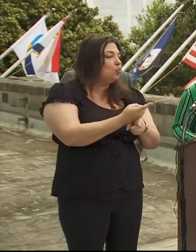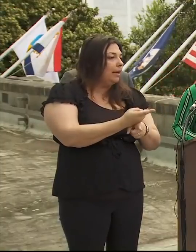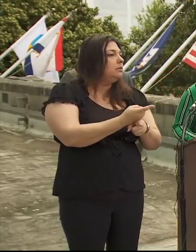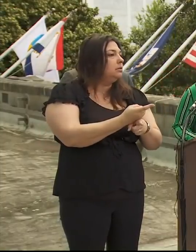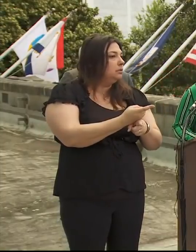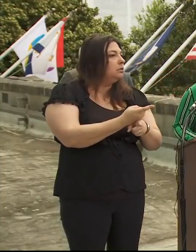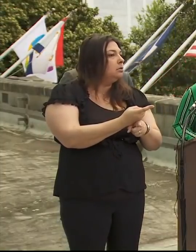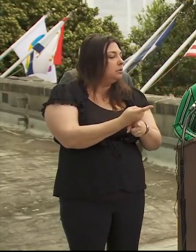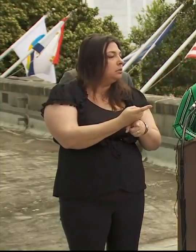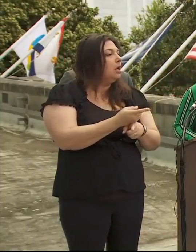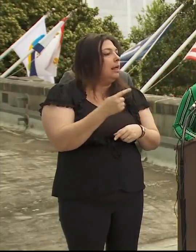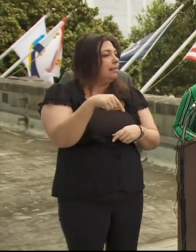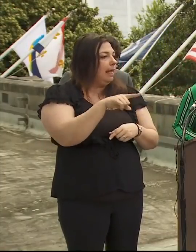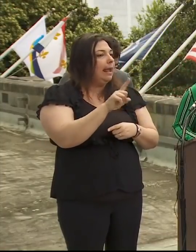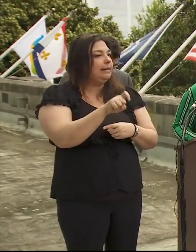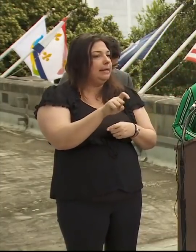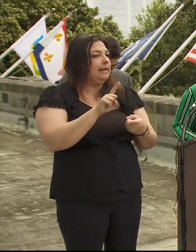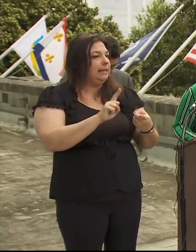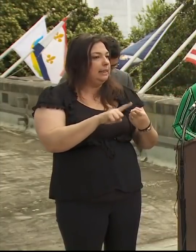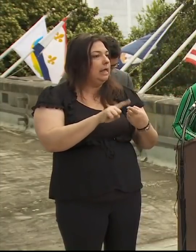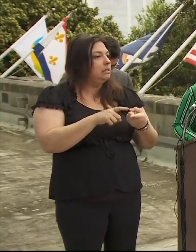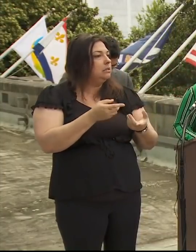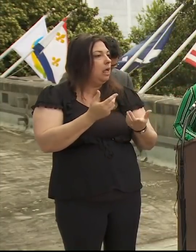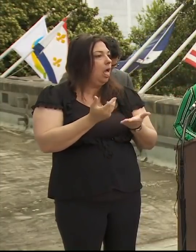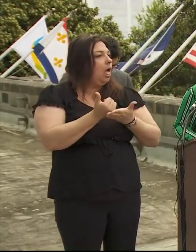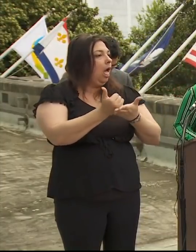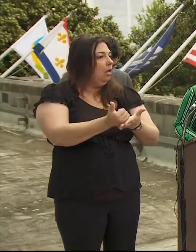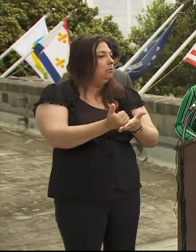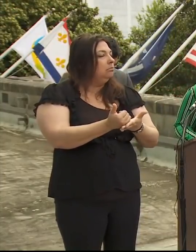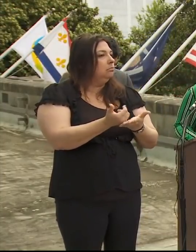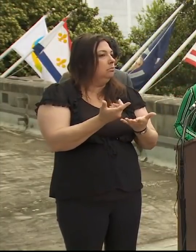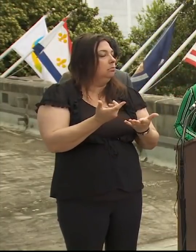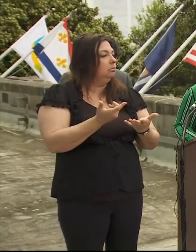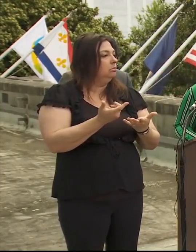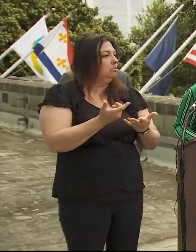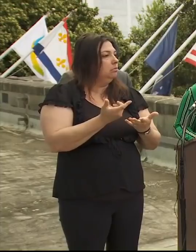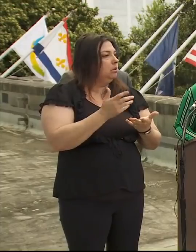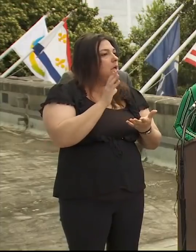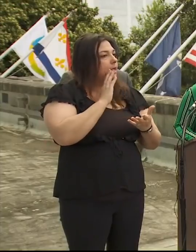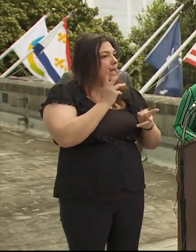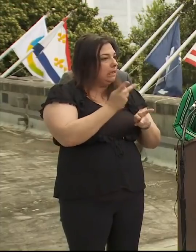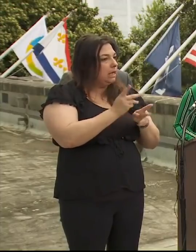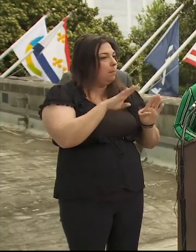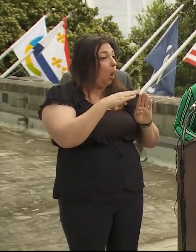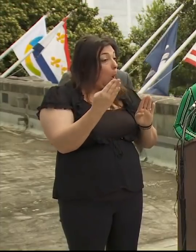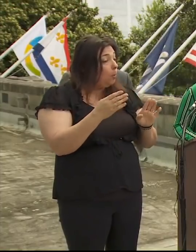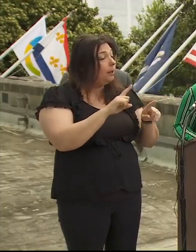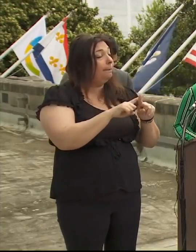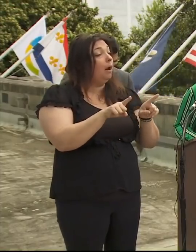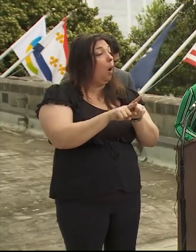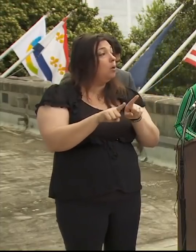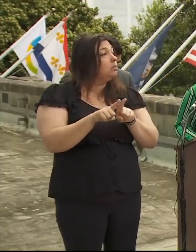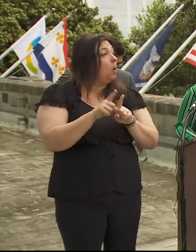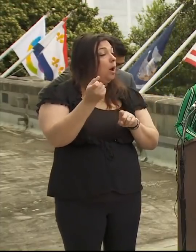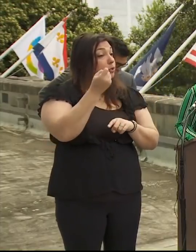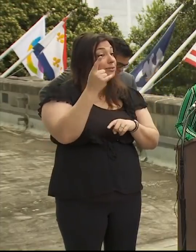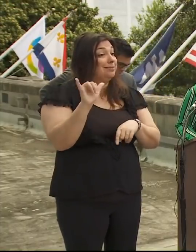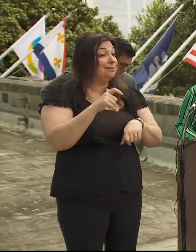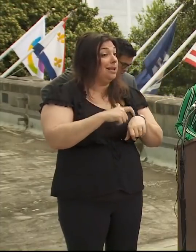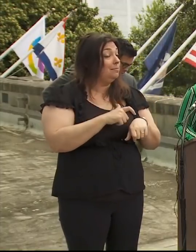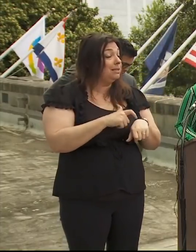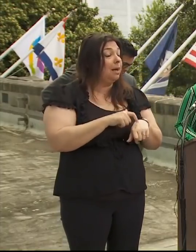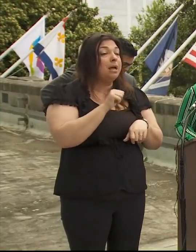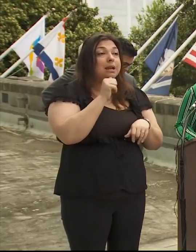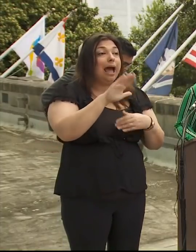that absolutely they need this amnesty, and it will help them not only stay open, but understanding at the same time,